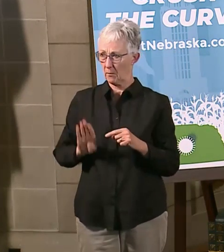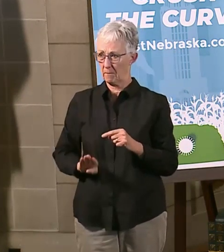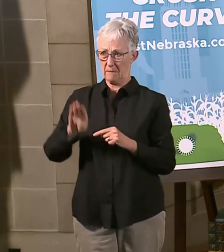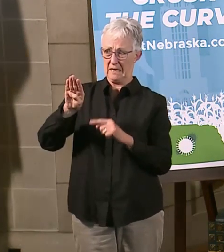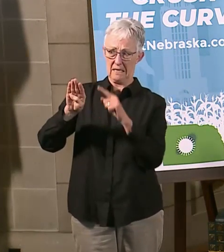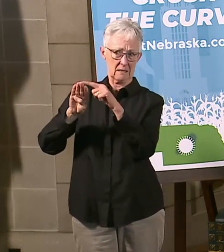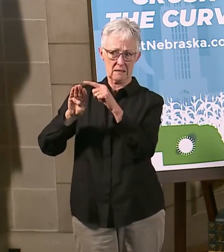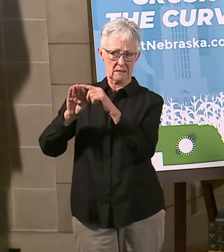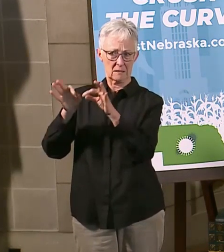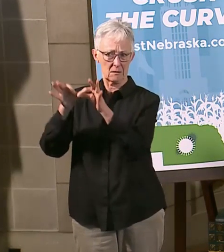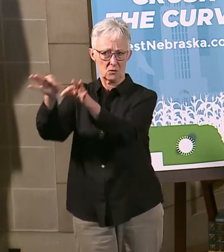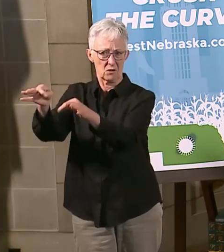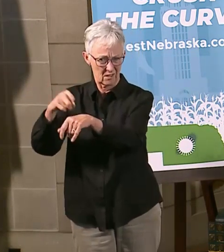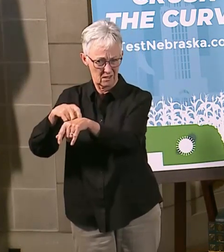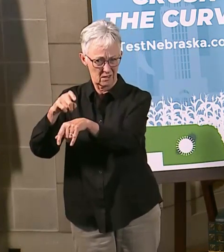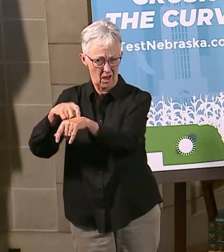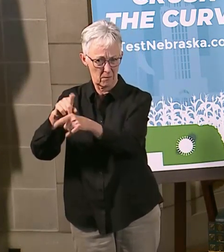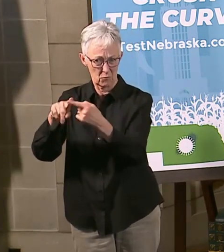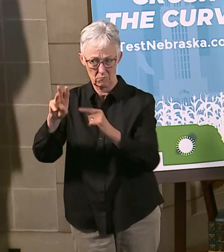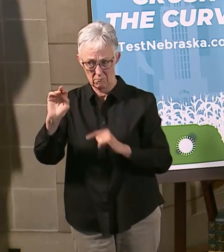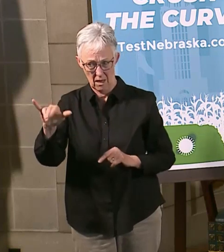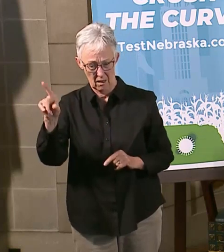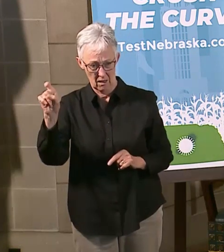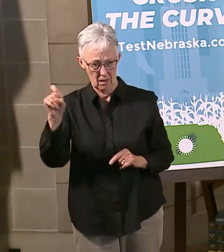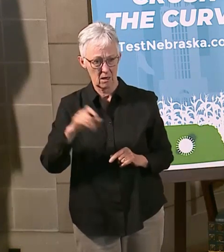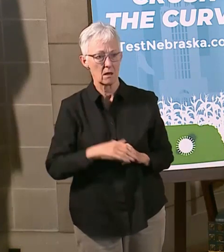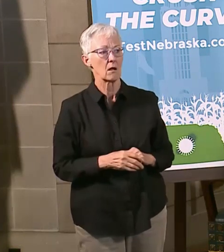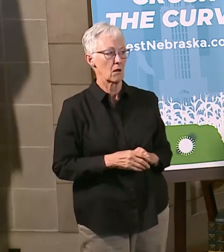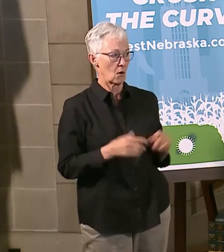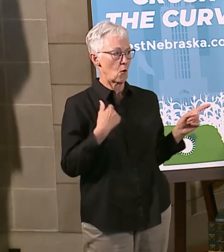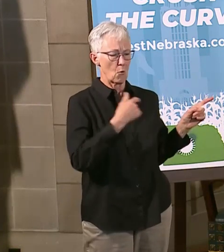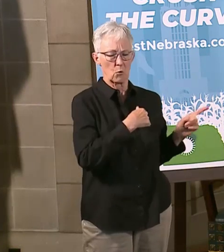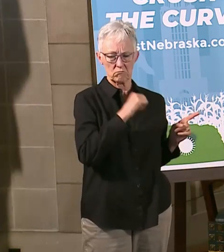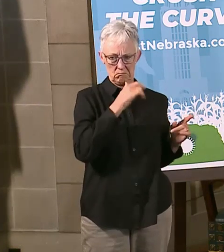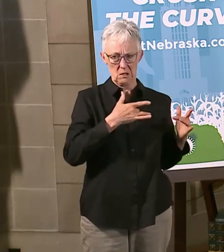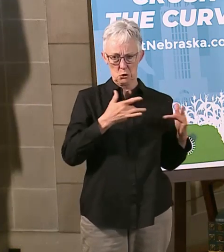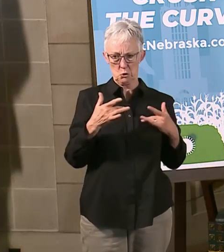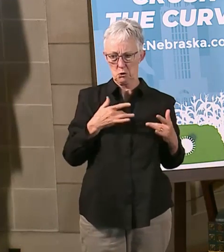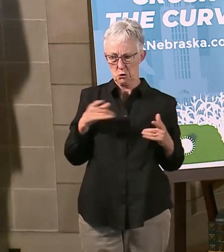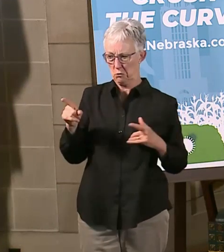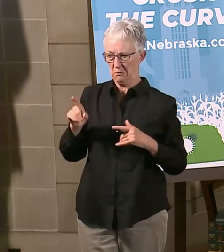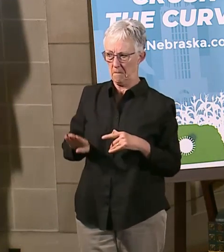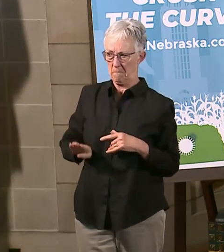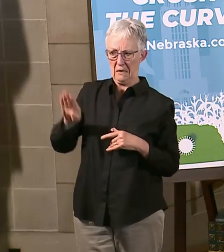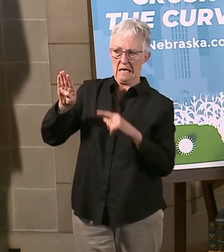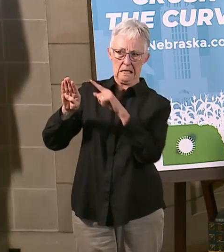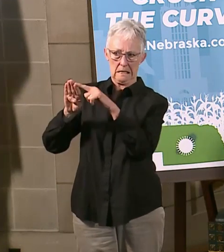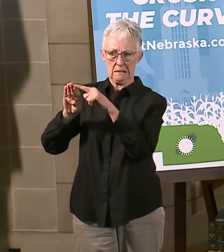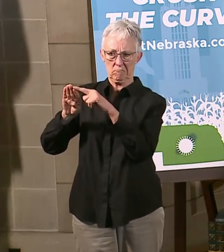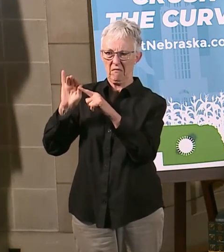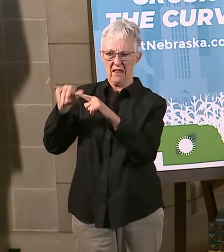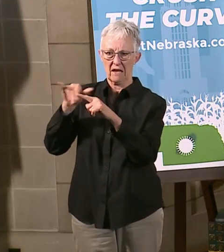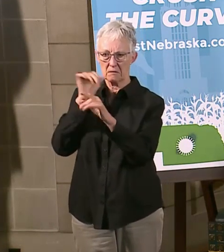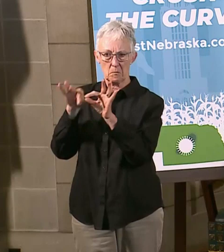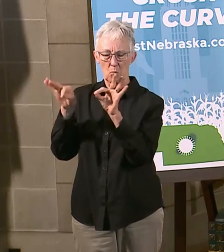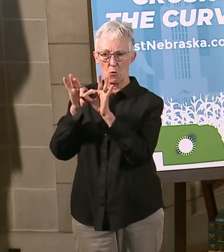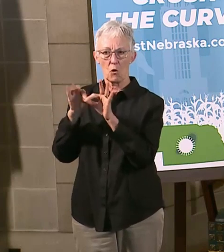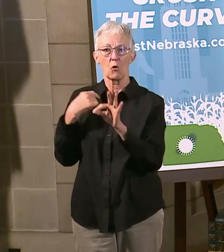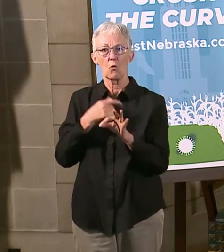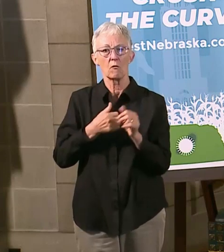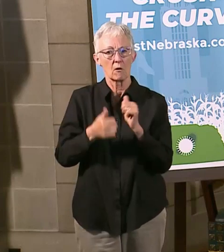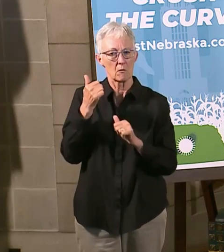that we are focused on, though, is not about the peak cases so much as hospitalization, right? We want to make sure that